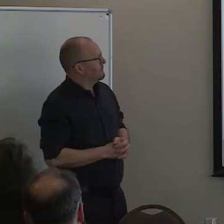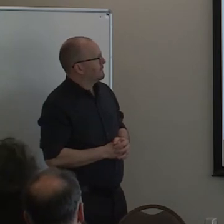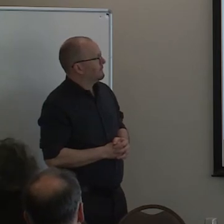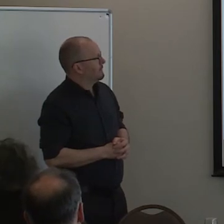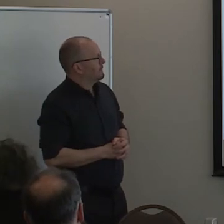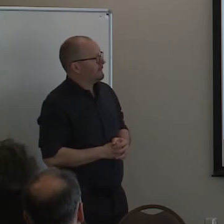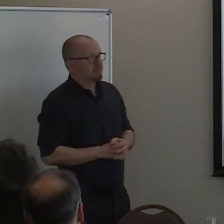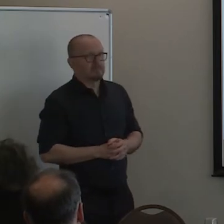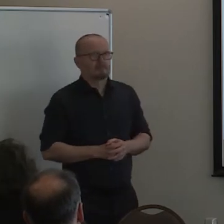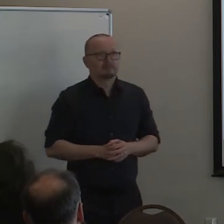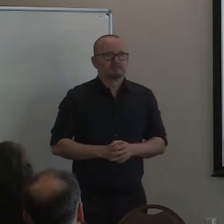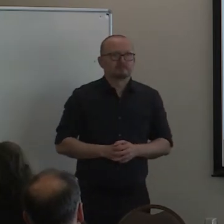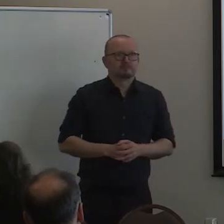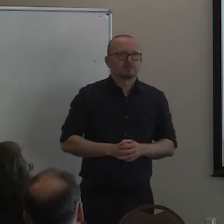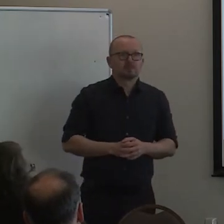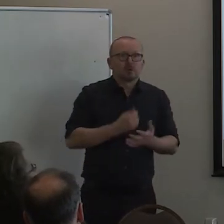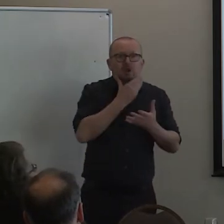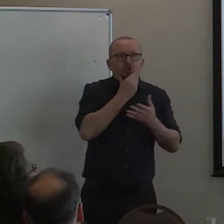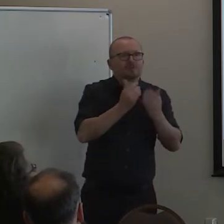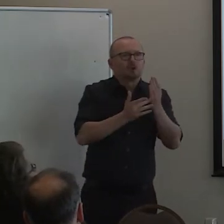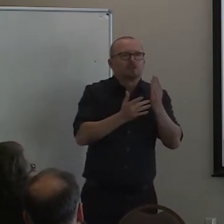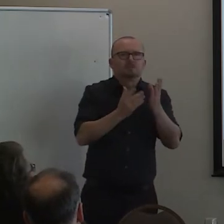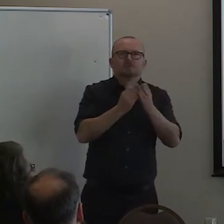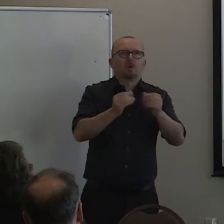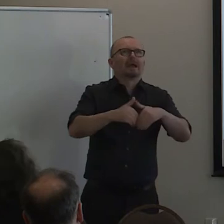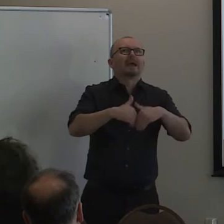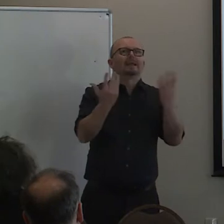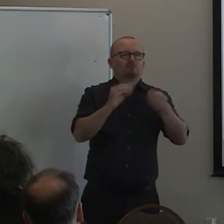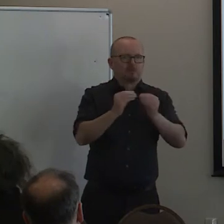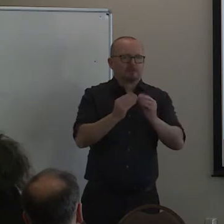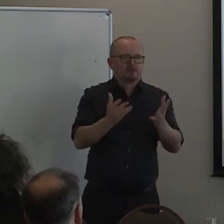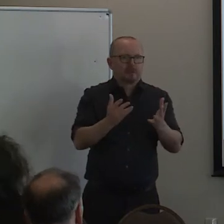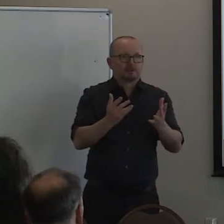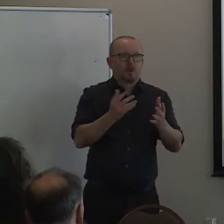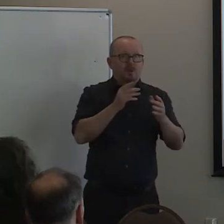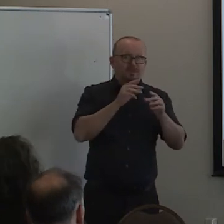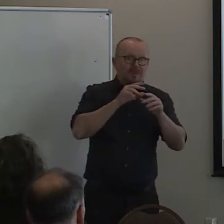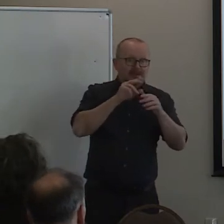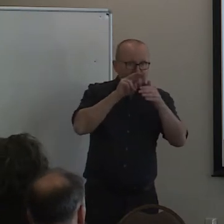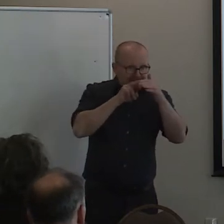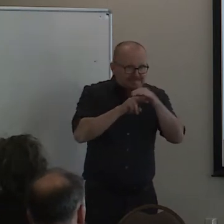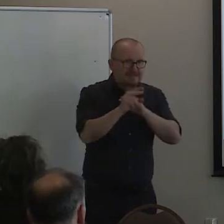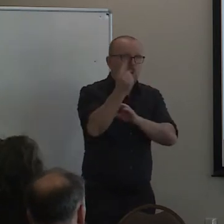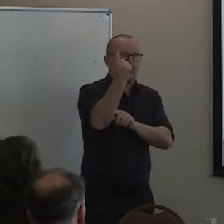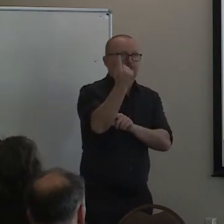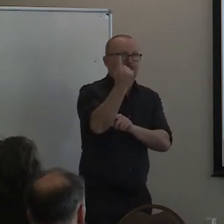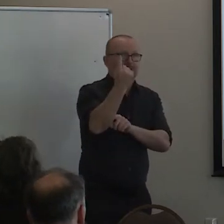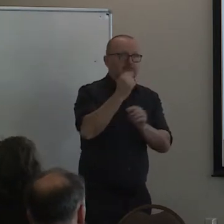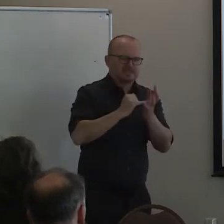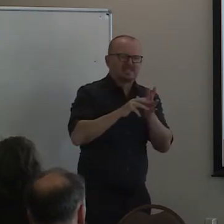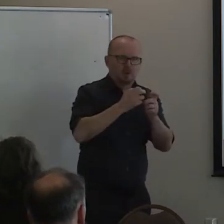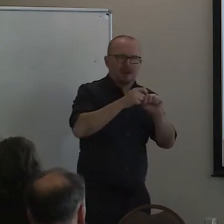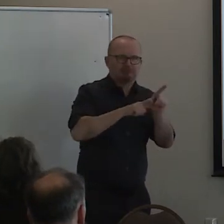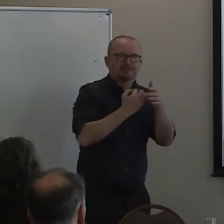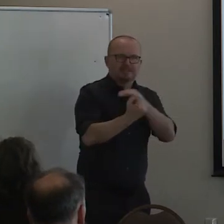problems. Now, many commentators have described singularity as having kind of a theological hold on technology